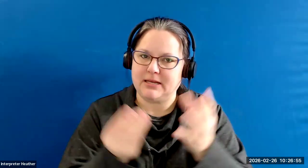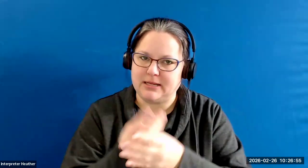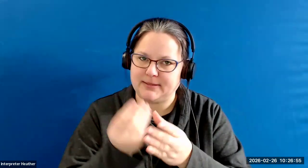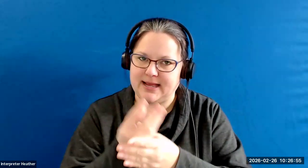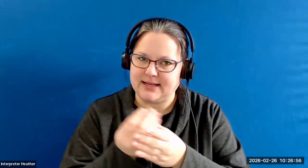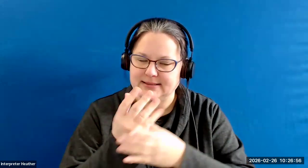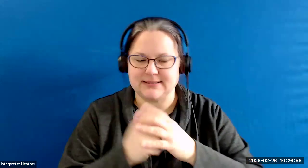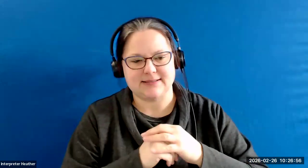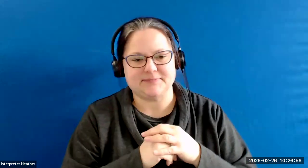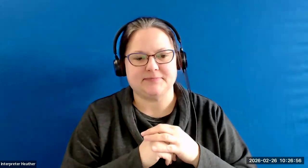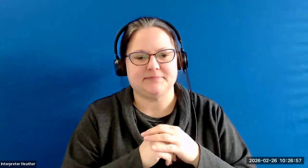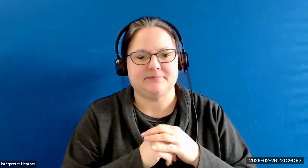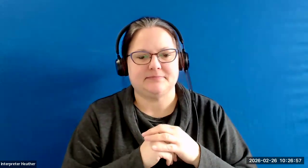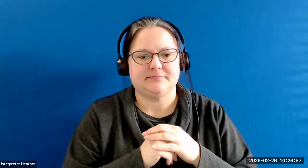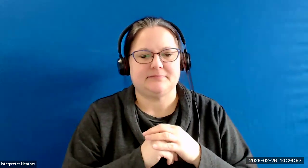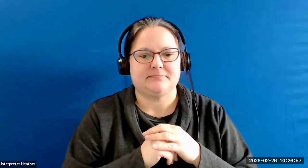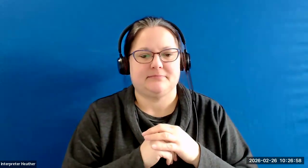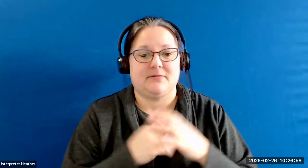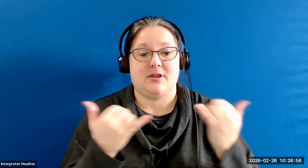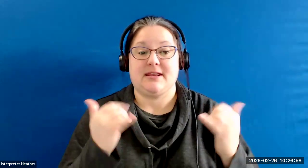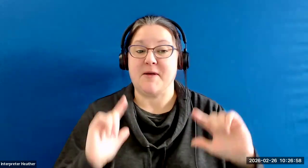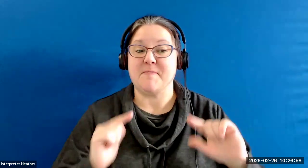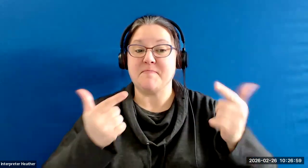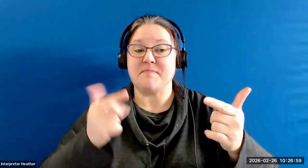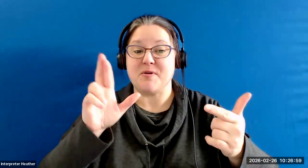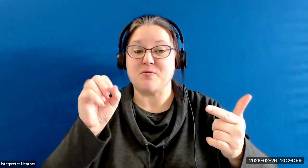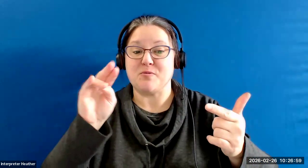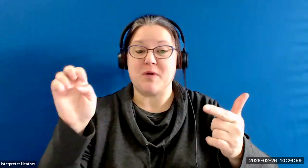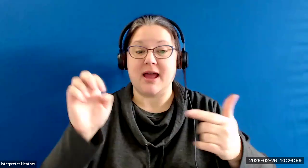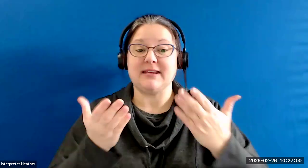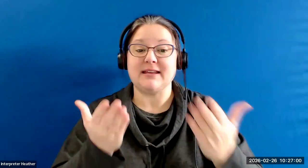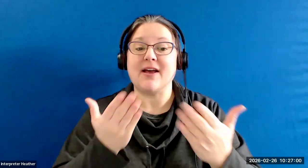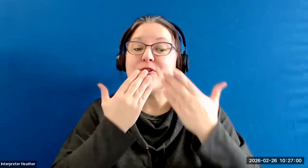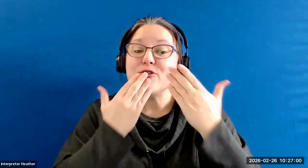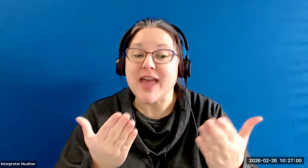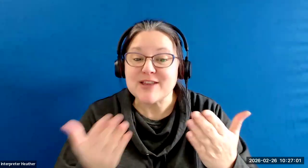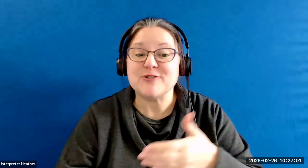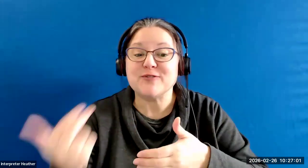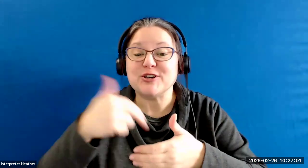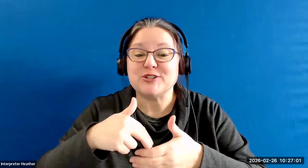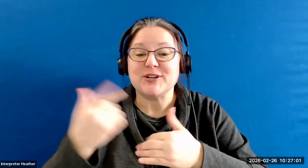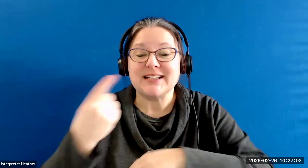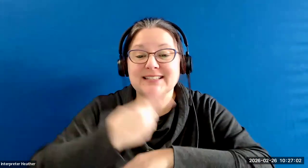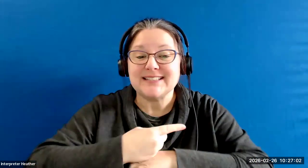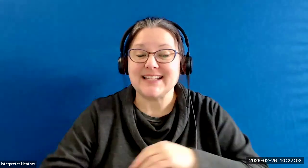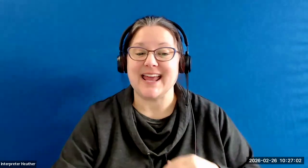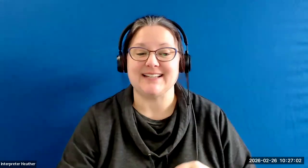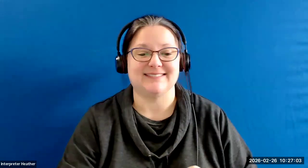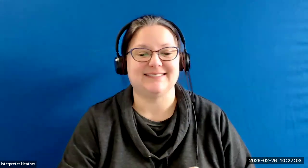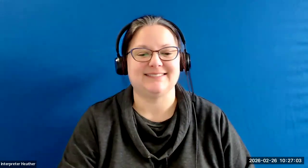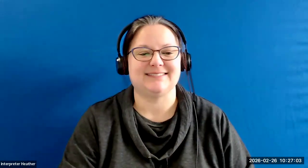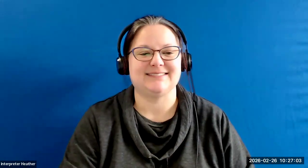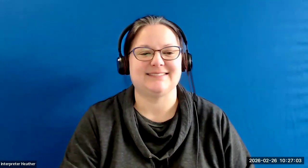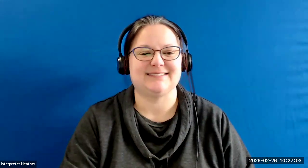babies. And I am now going to turn it over to them. Ronnie, thank you so much for joining us this morning.